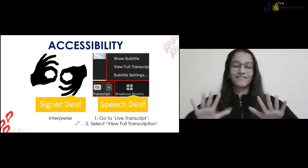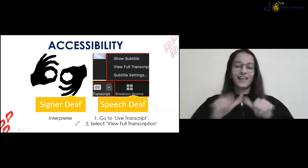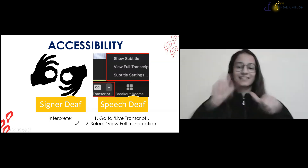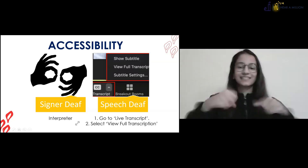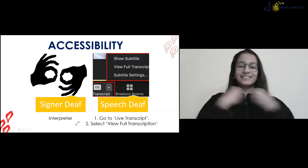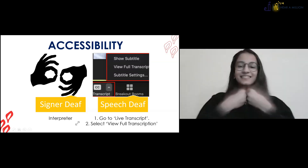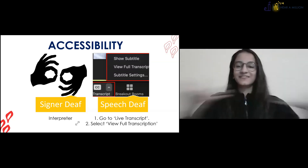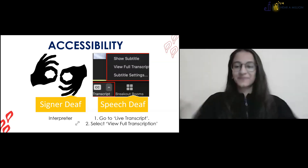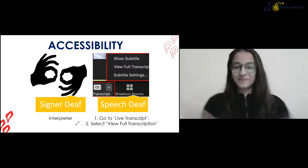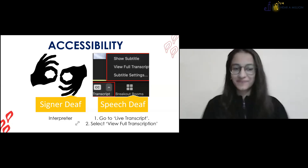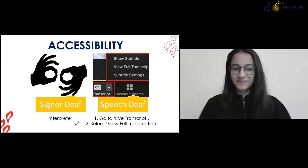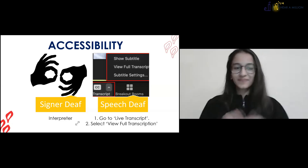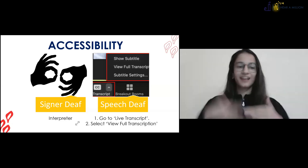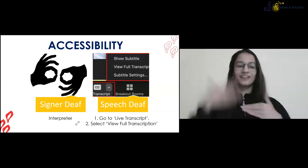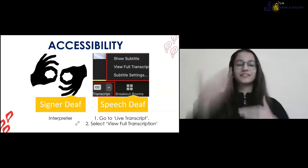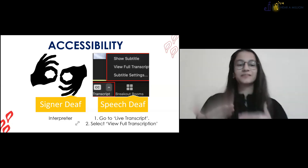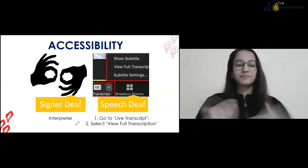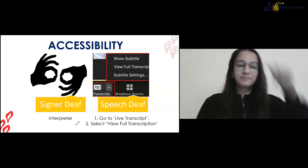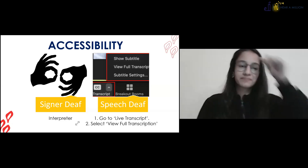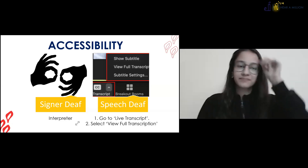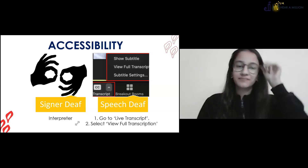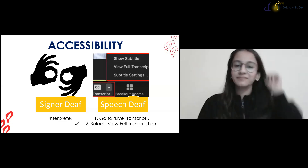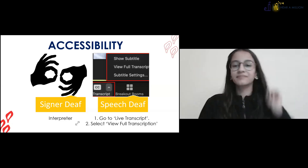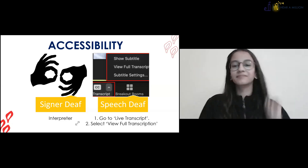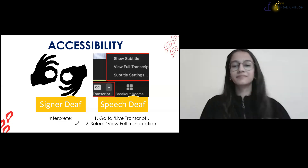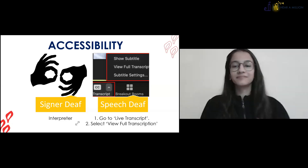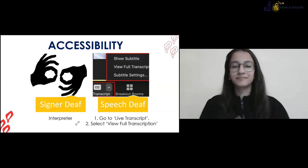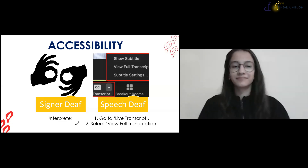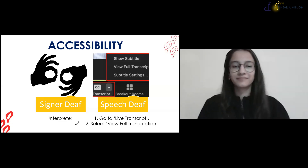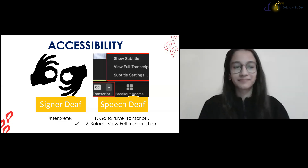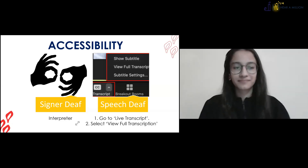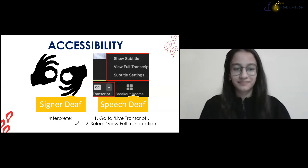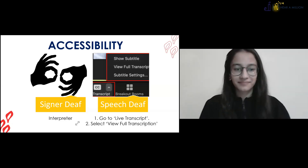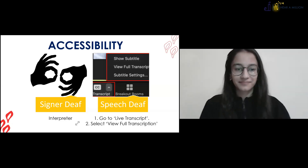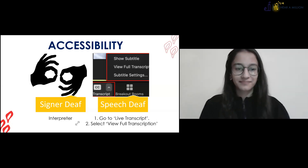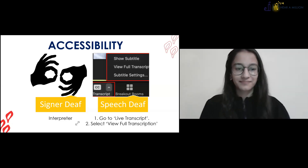you. So we have the live transcript option for you as well.